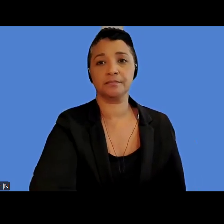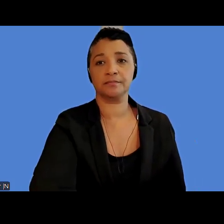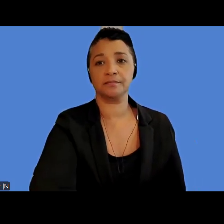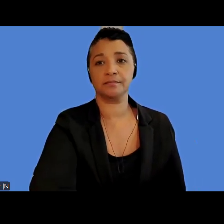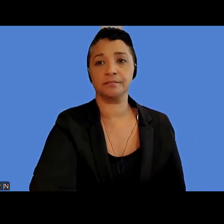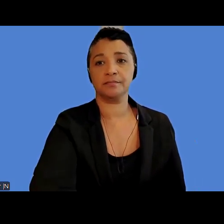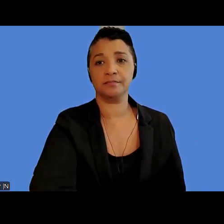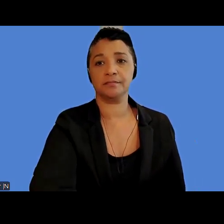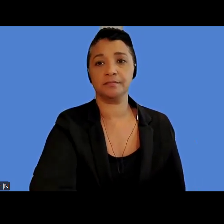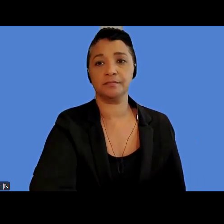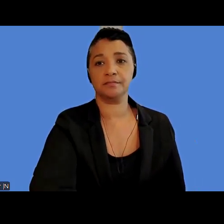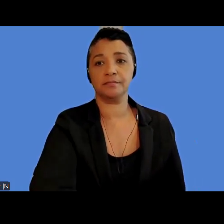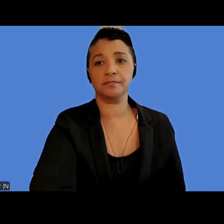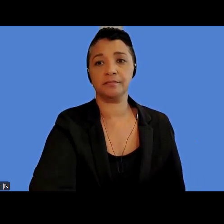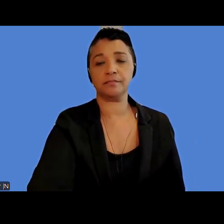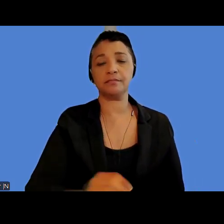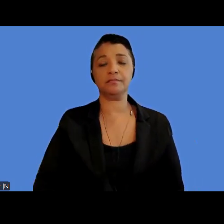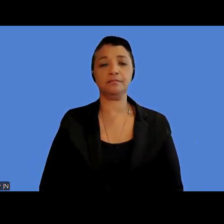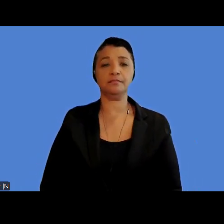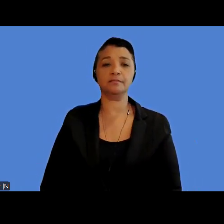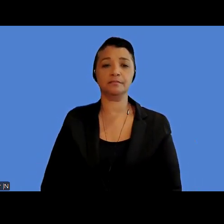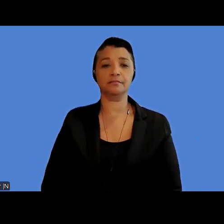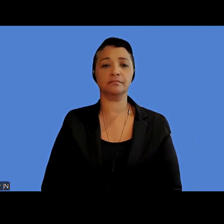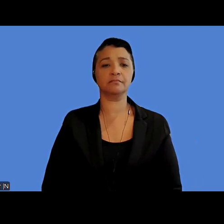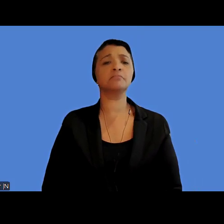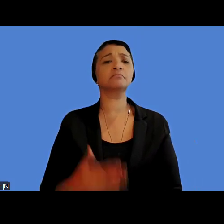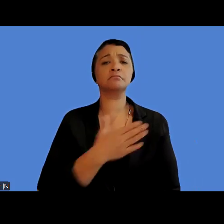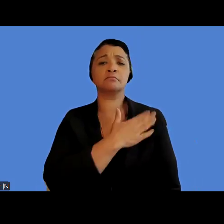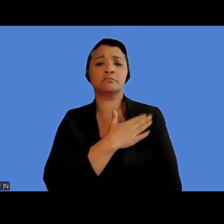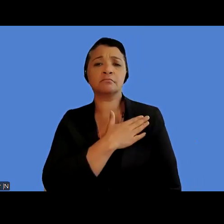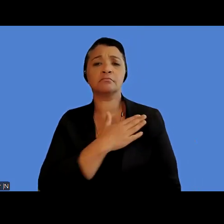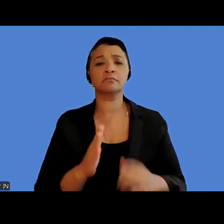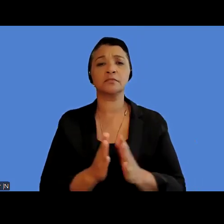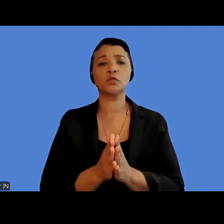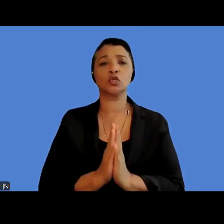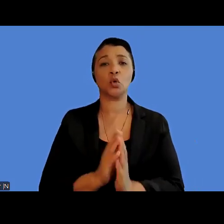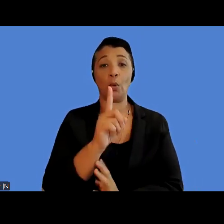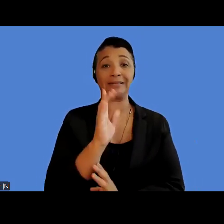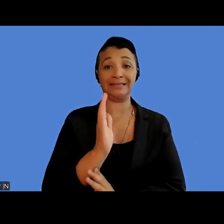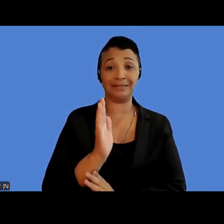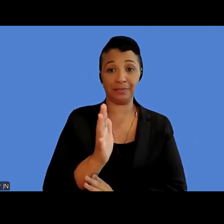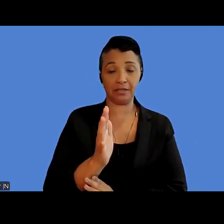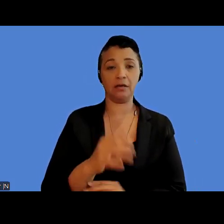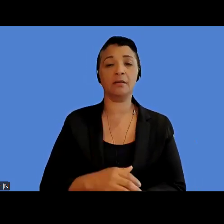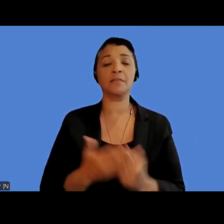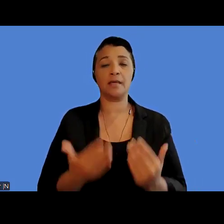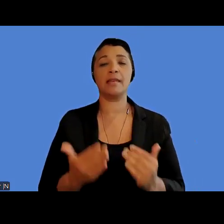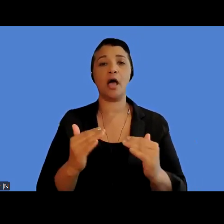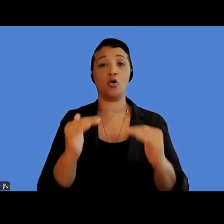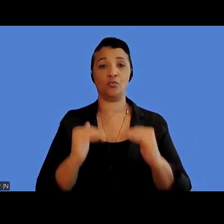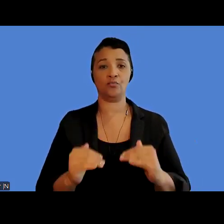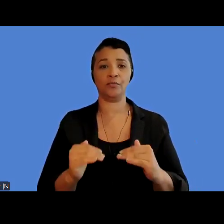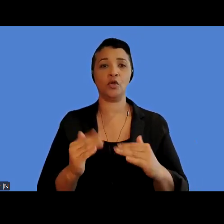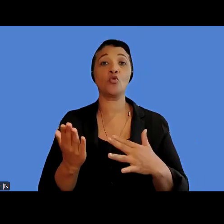Uh, Now I had a request from one of our speakers because now we need to go to a break,